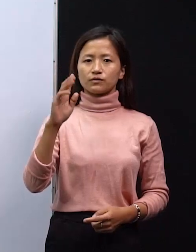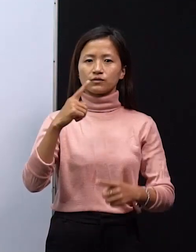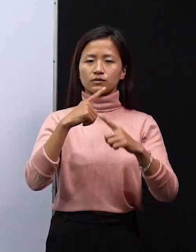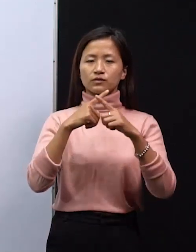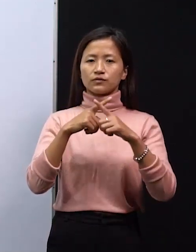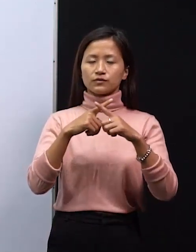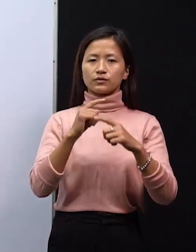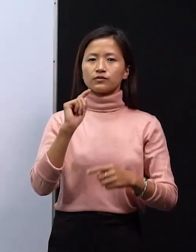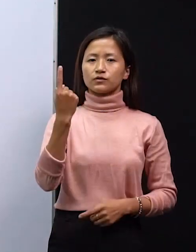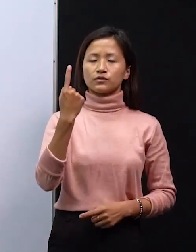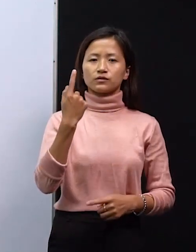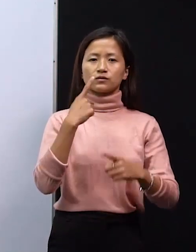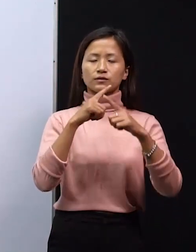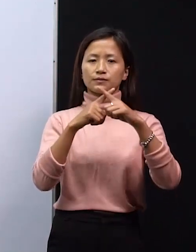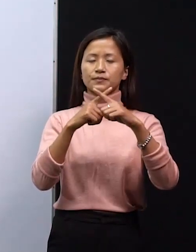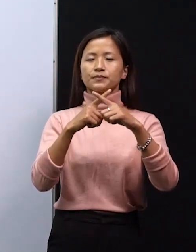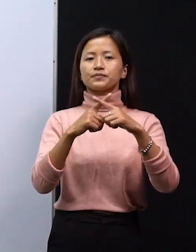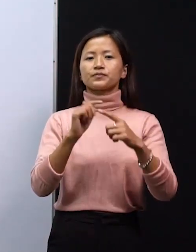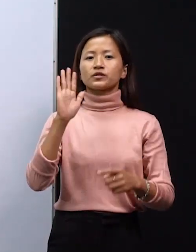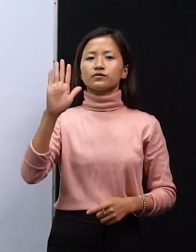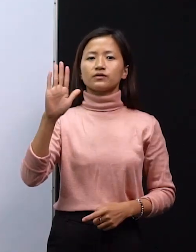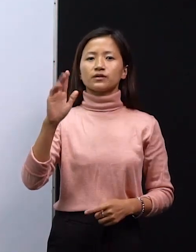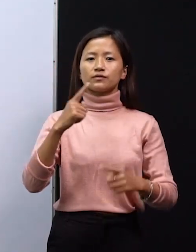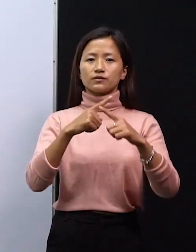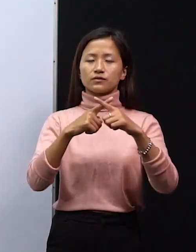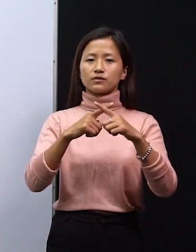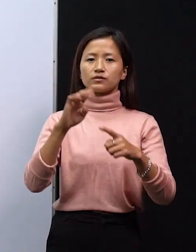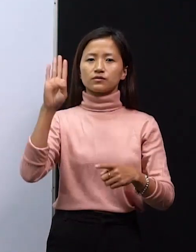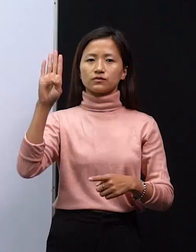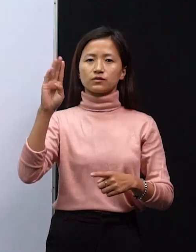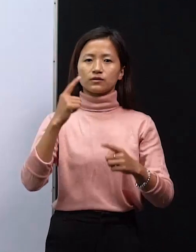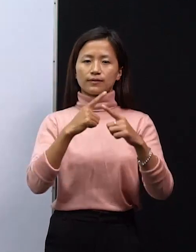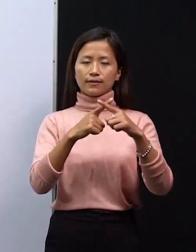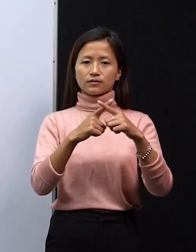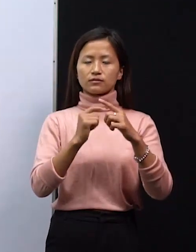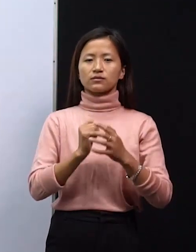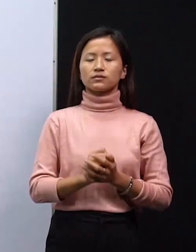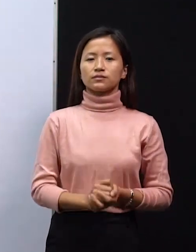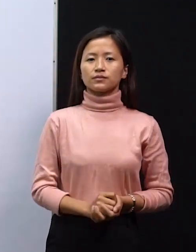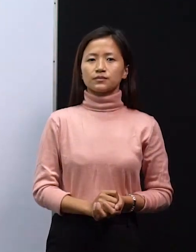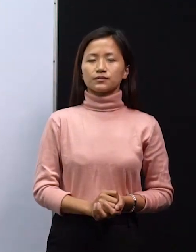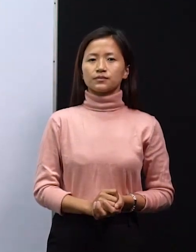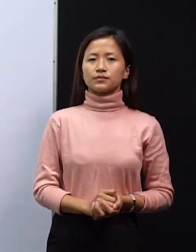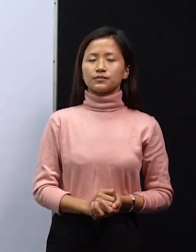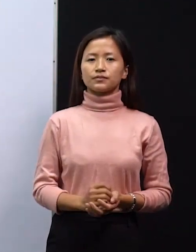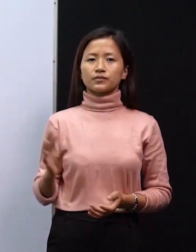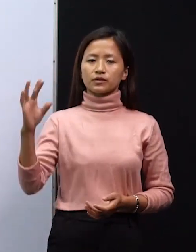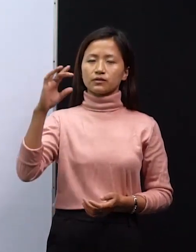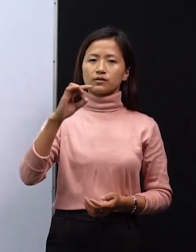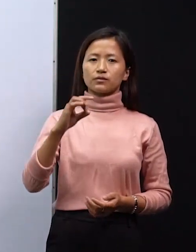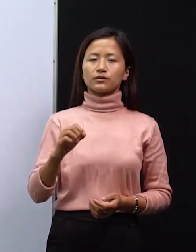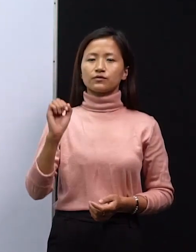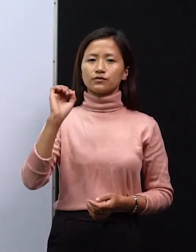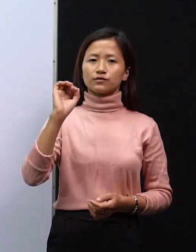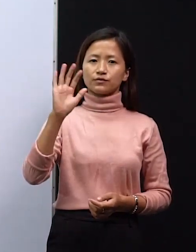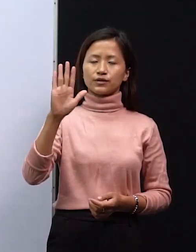the first term again. 5 into 4x, right? And again with 5, I'm